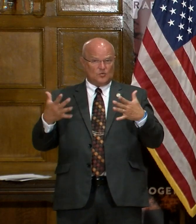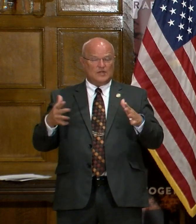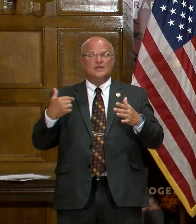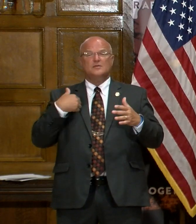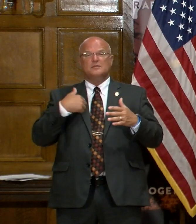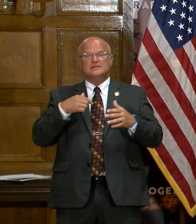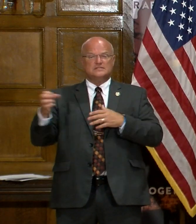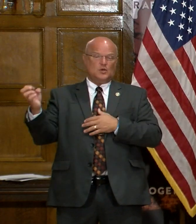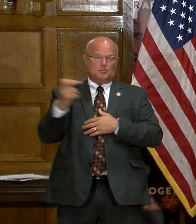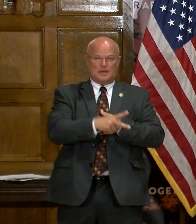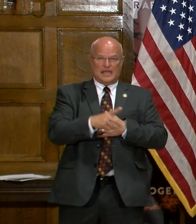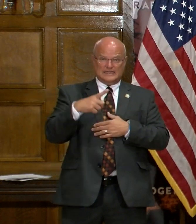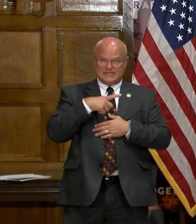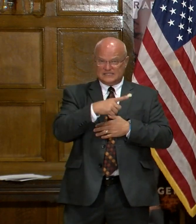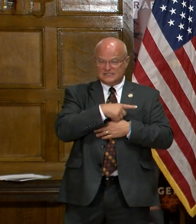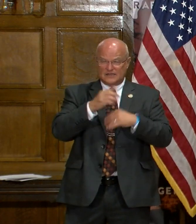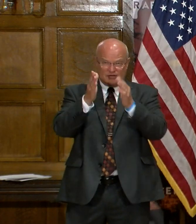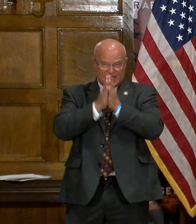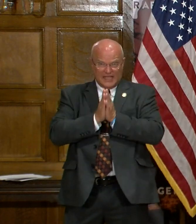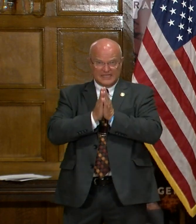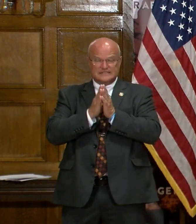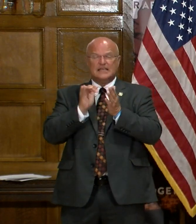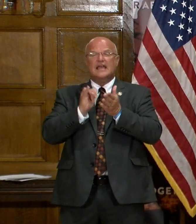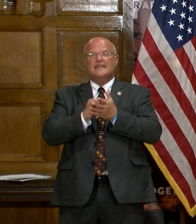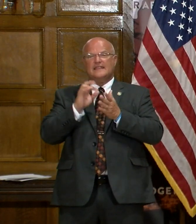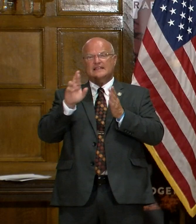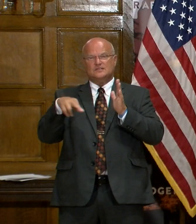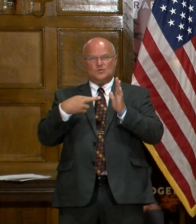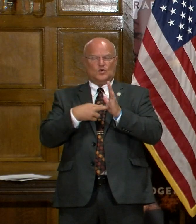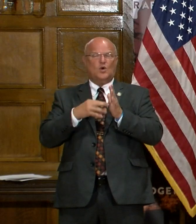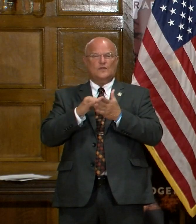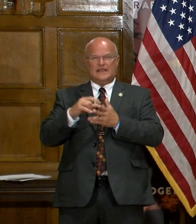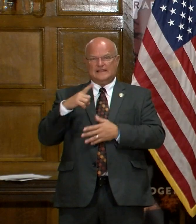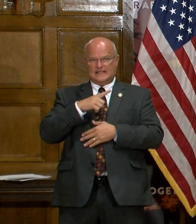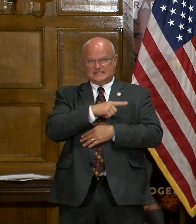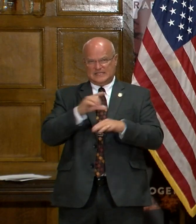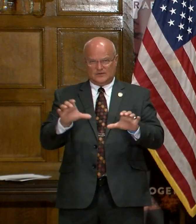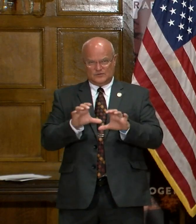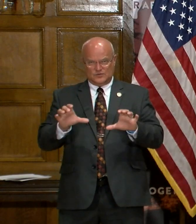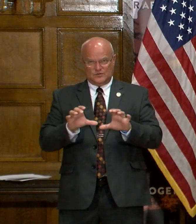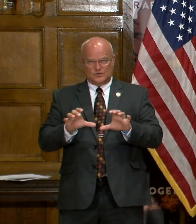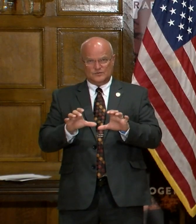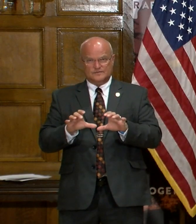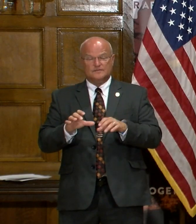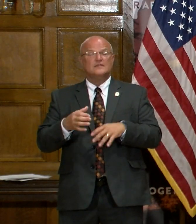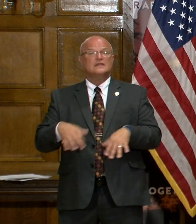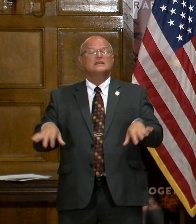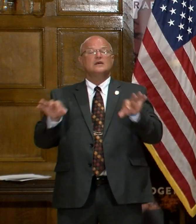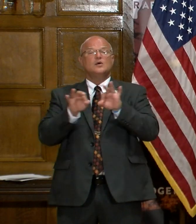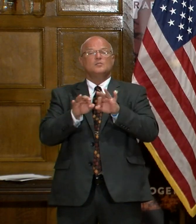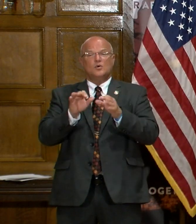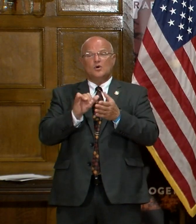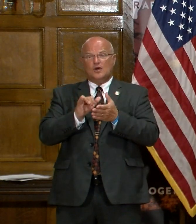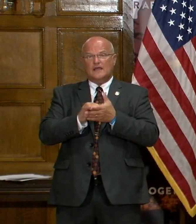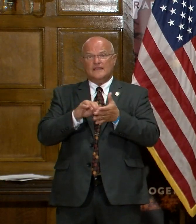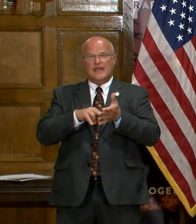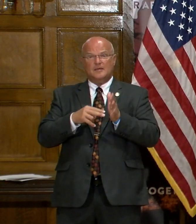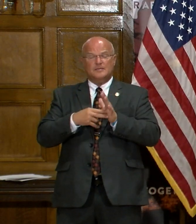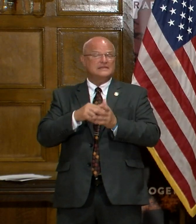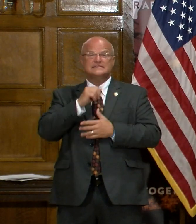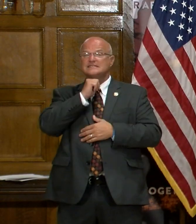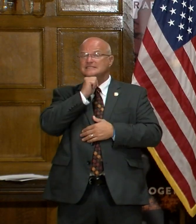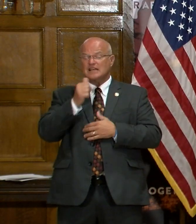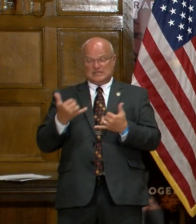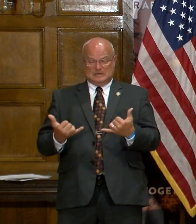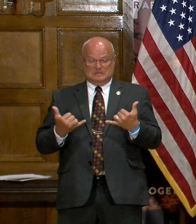and so we have to go back to the legislature, and that will be a role that they would play. It is relevant that means it's not